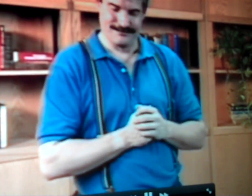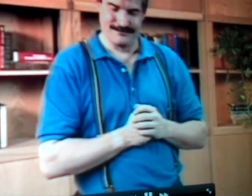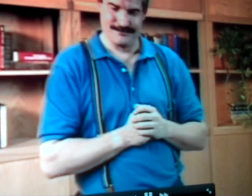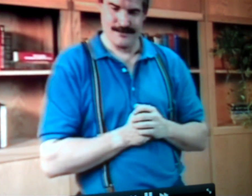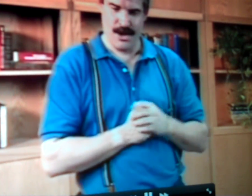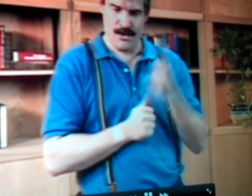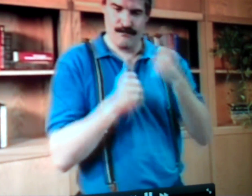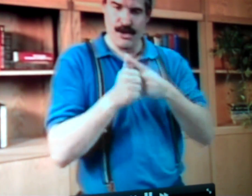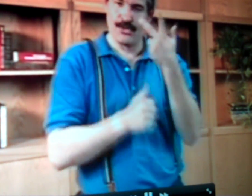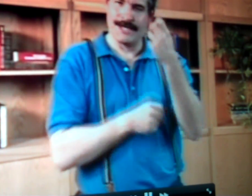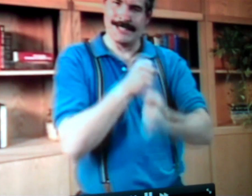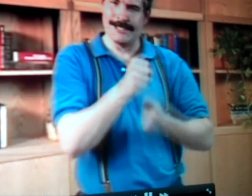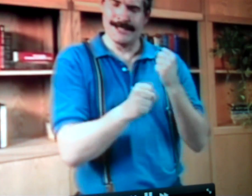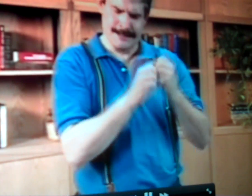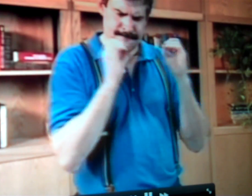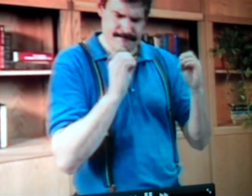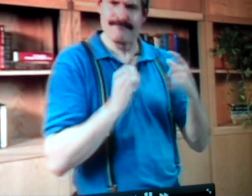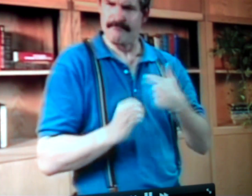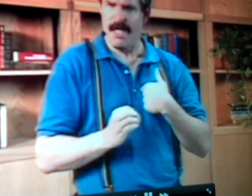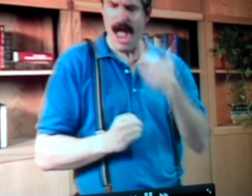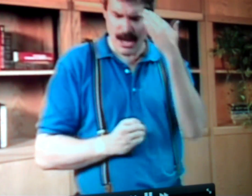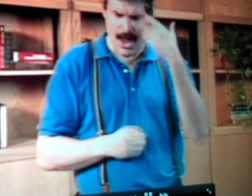NTIG for theater.